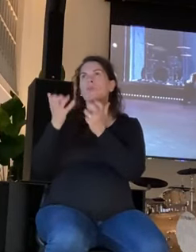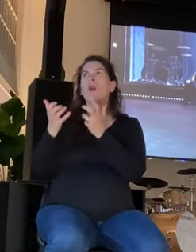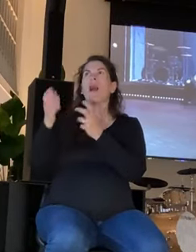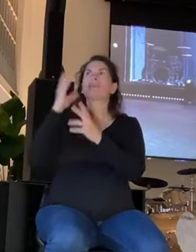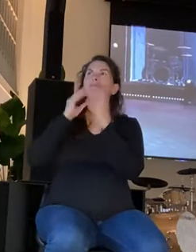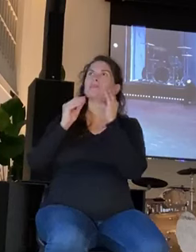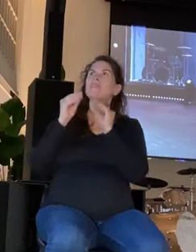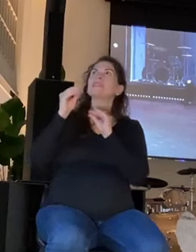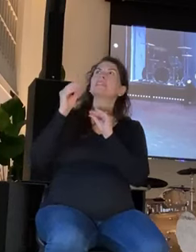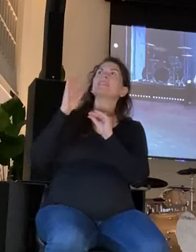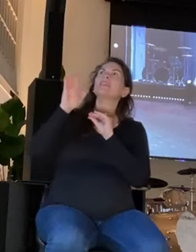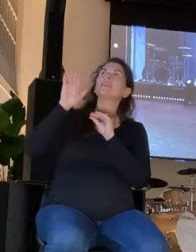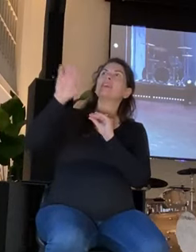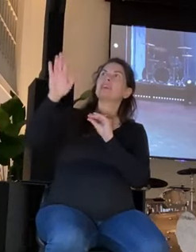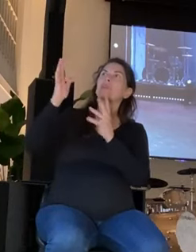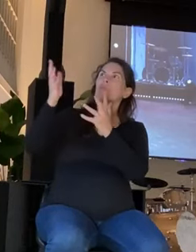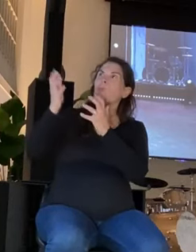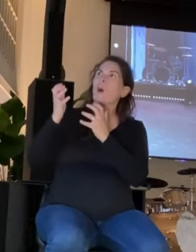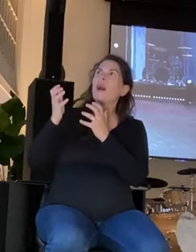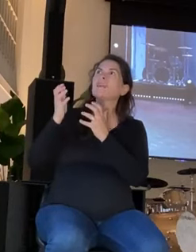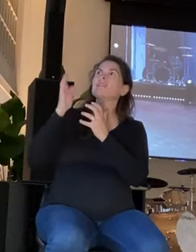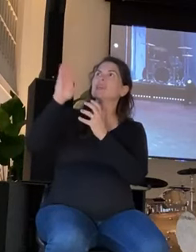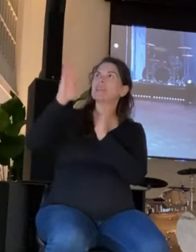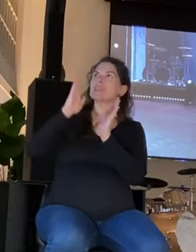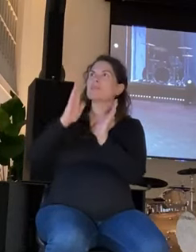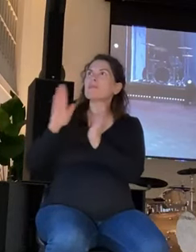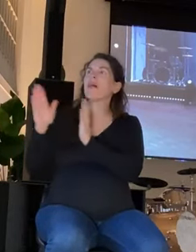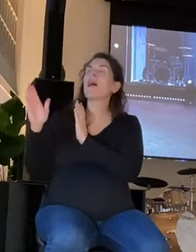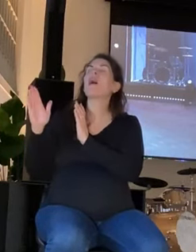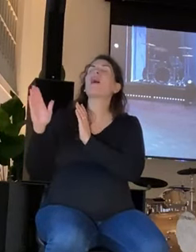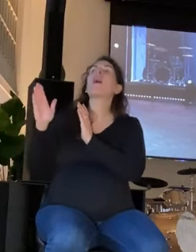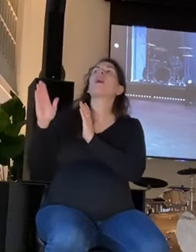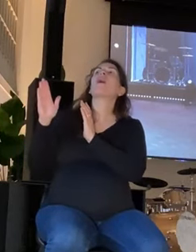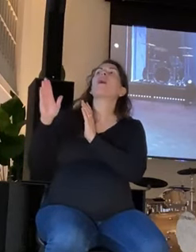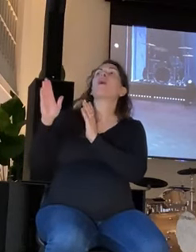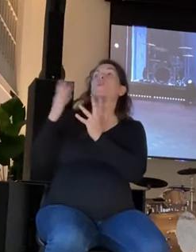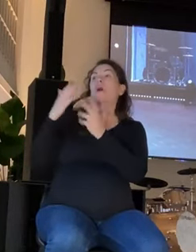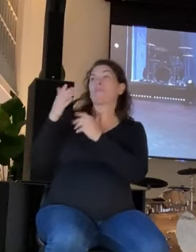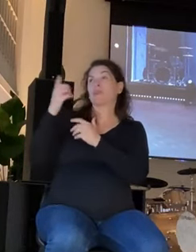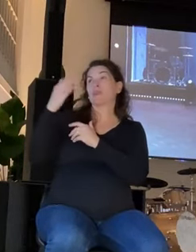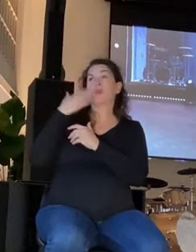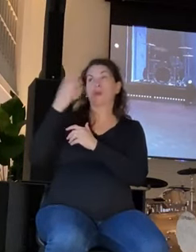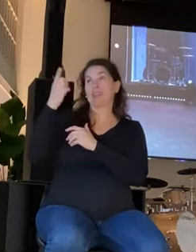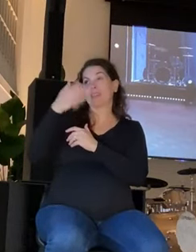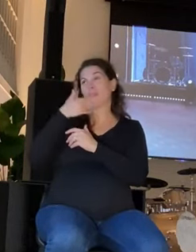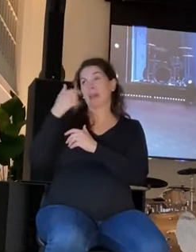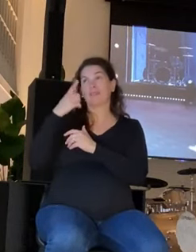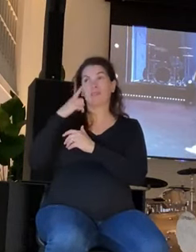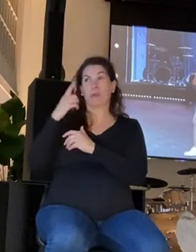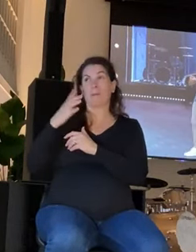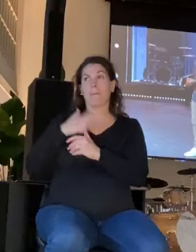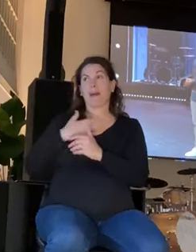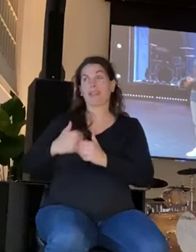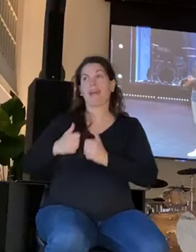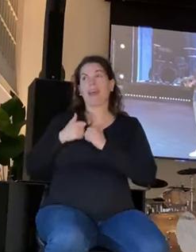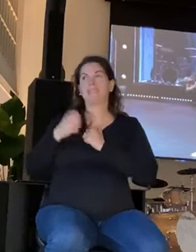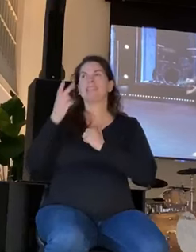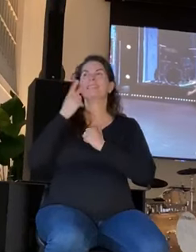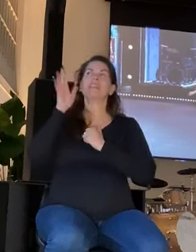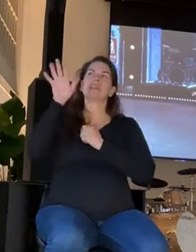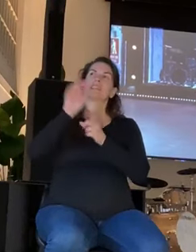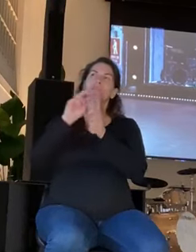ways, to His wants, to what He has that you know is best for you. You begin to understand, you begin to see it from